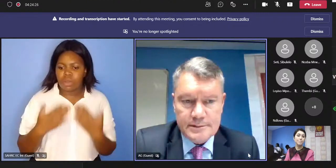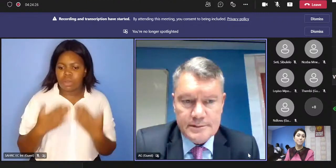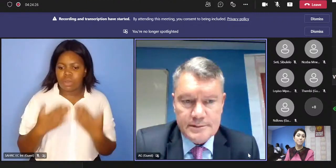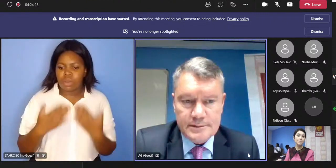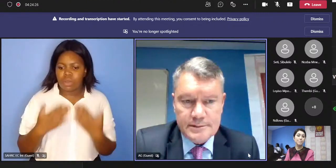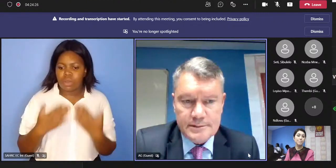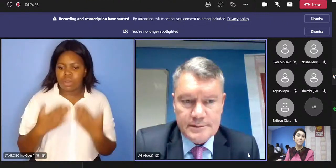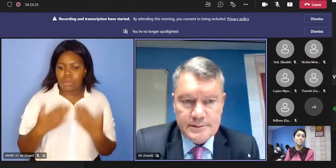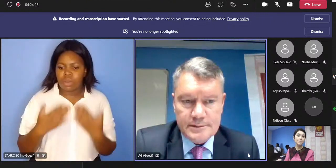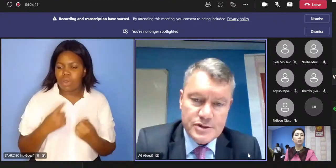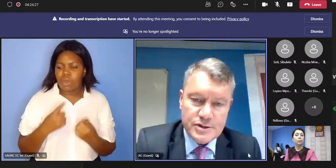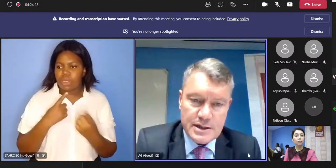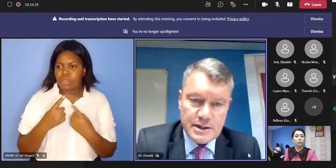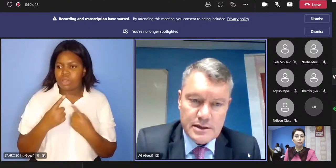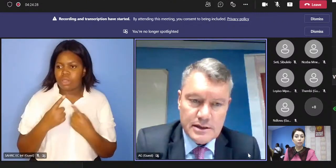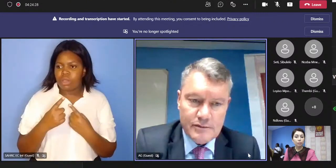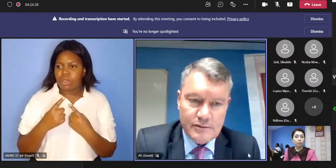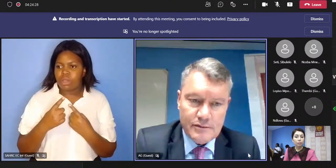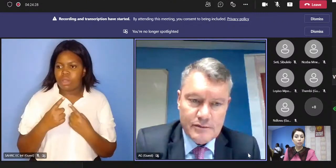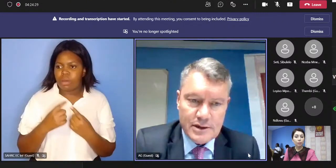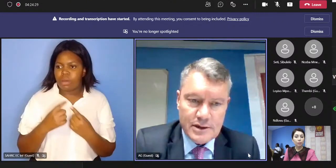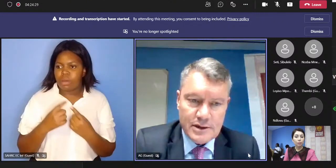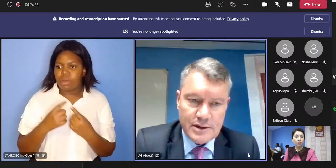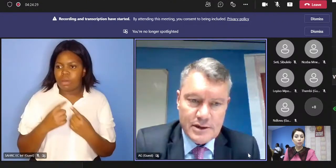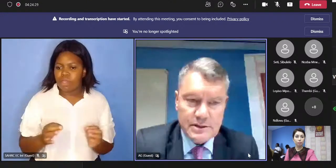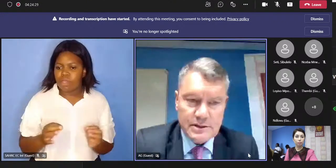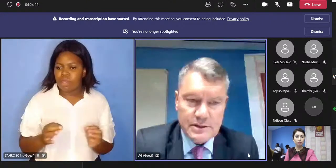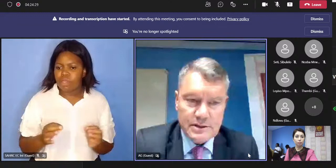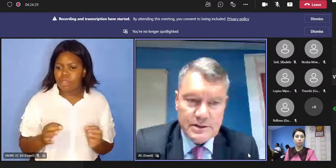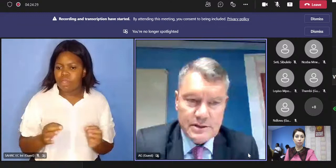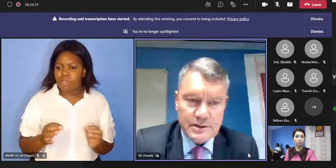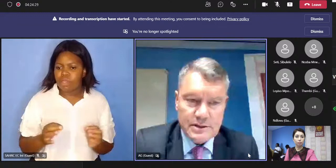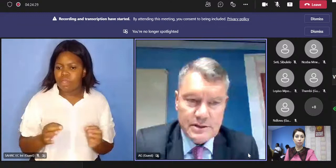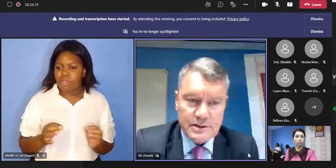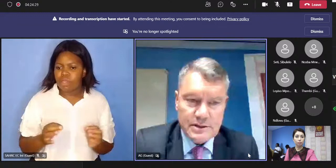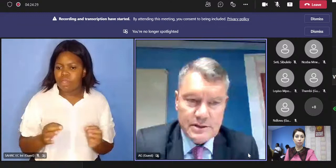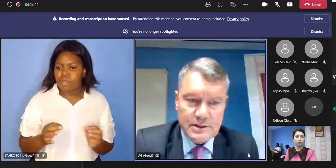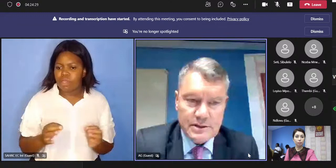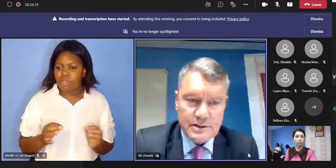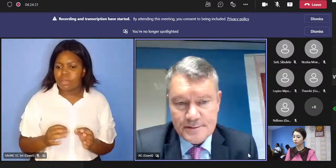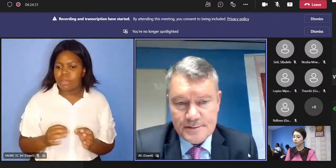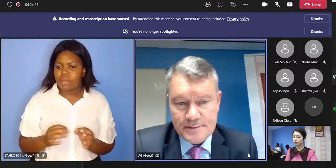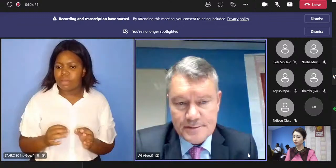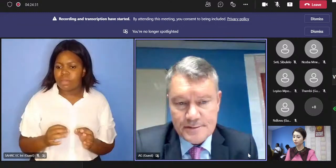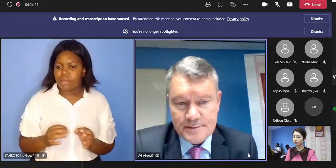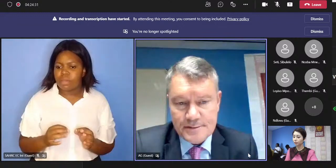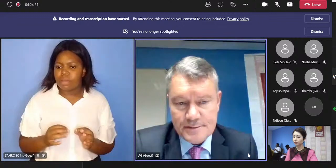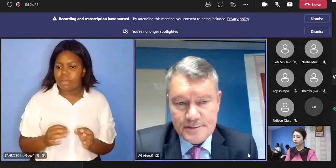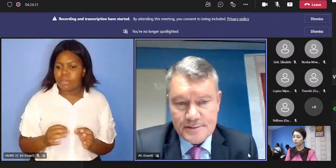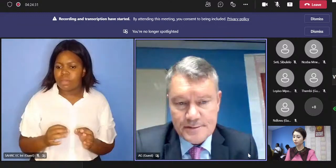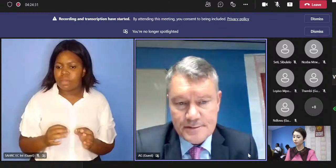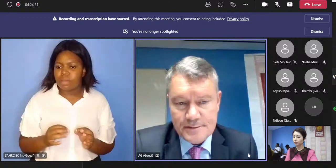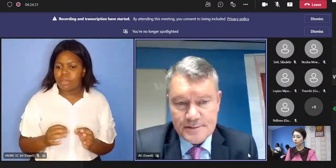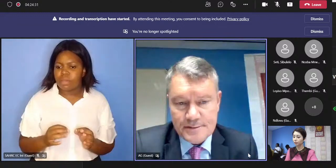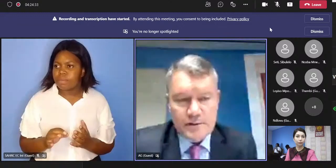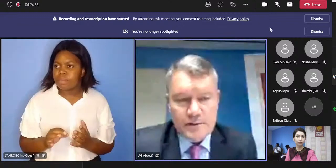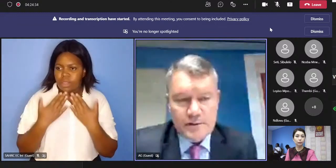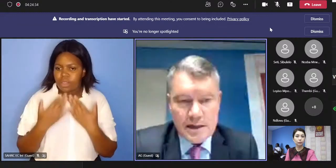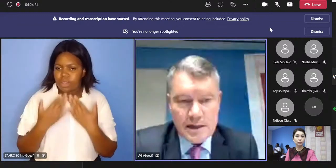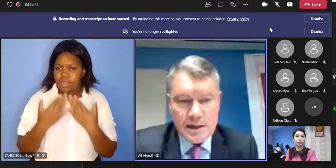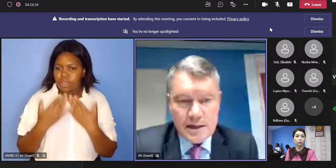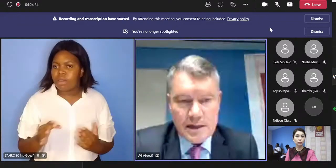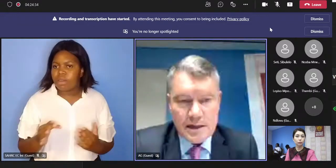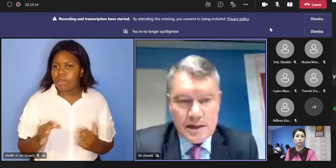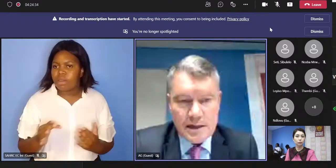detailed presentation, giving us a very proper legal perspective. So thank you very much for that. I